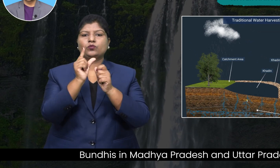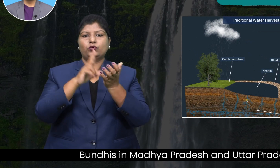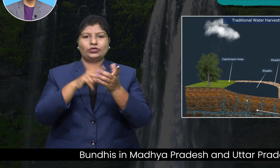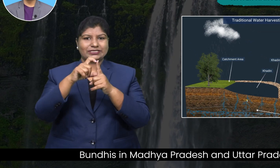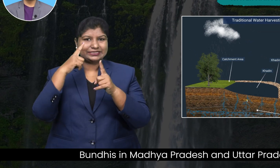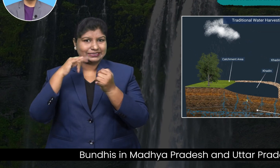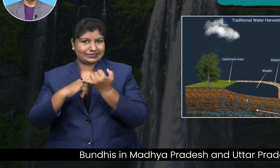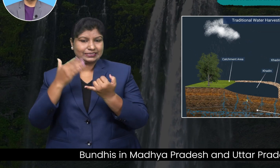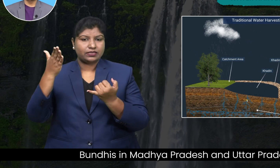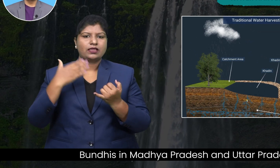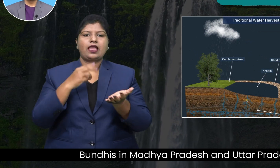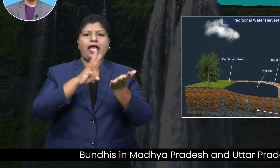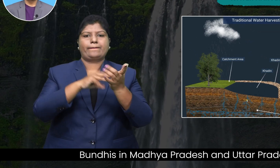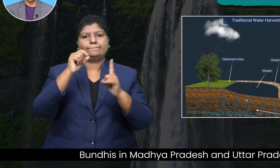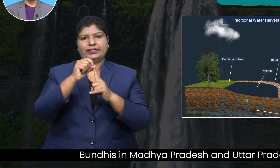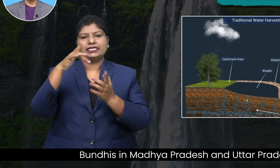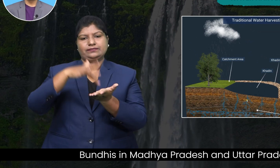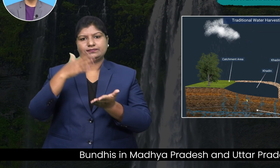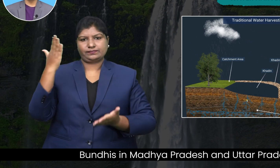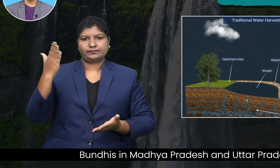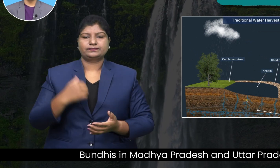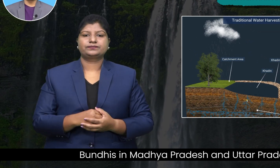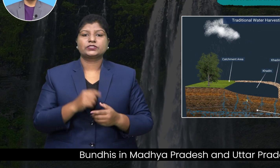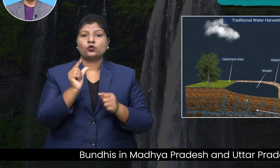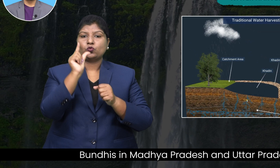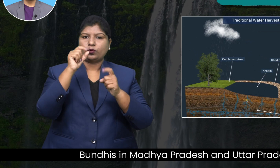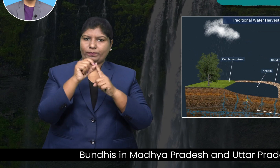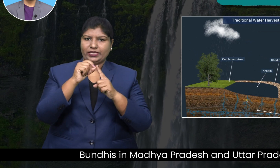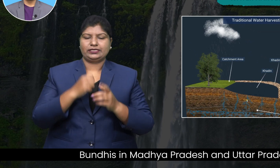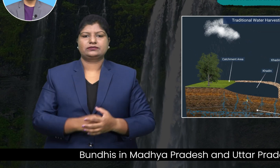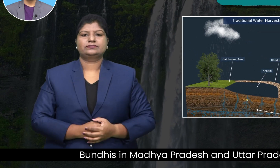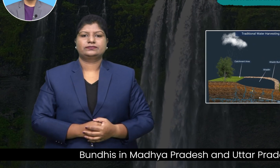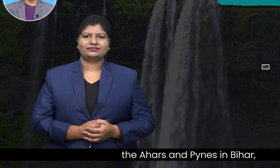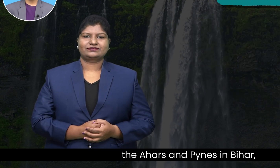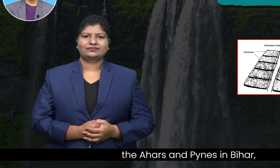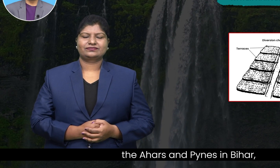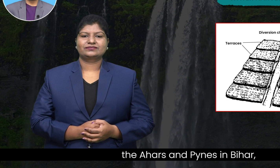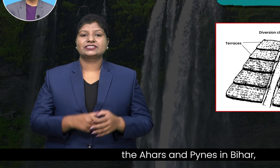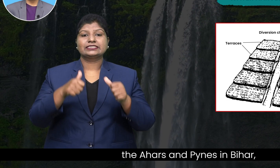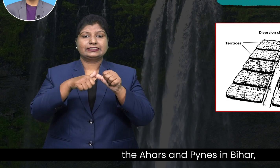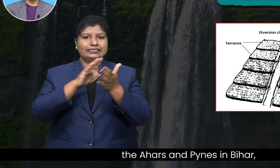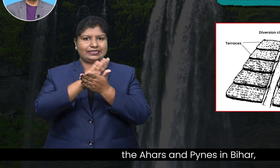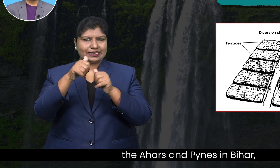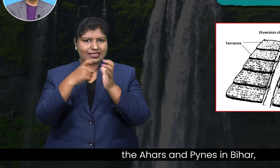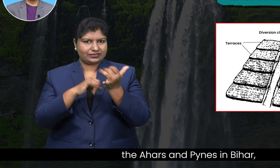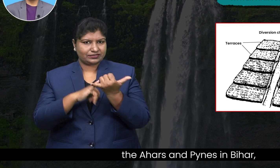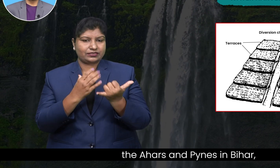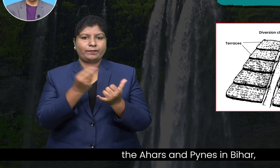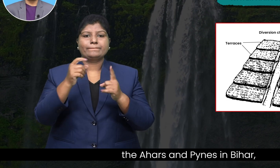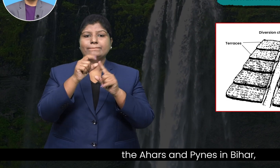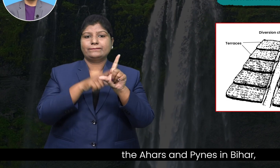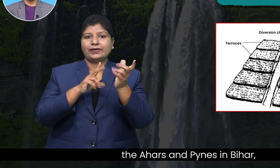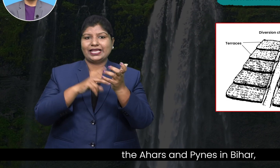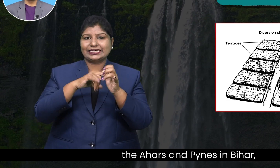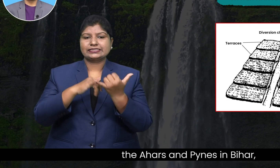bundis in Madhya Pradesh and Uttar Pradesh, the ahars and pines in